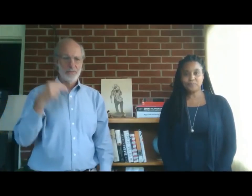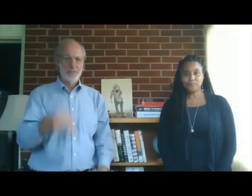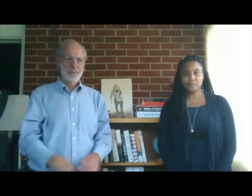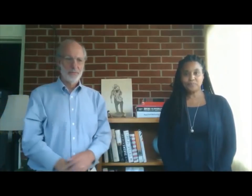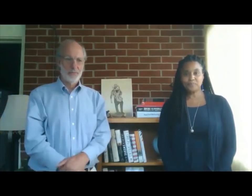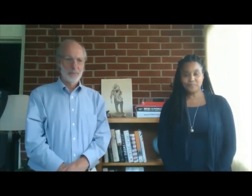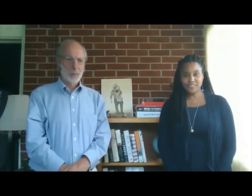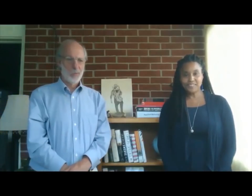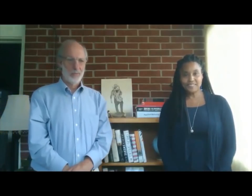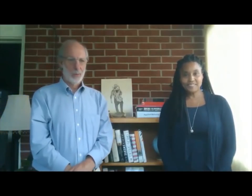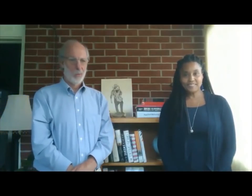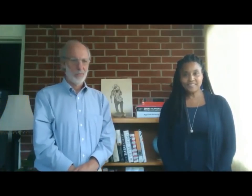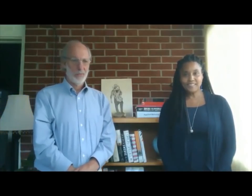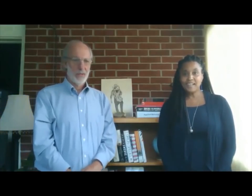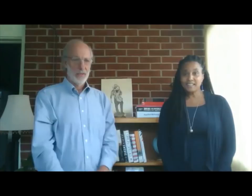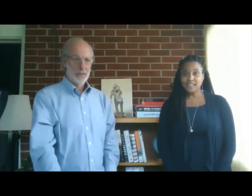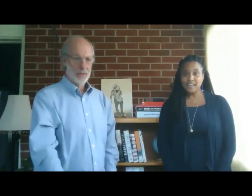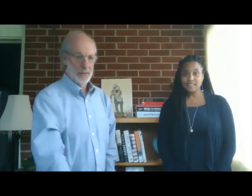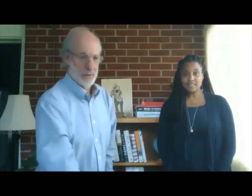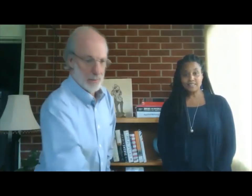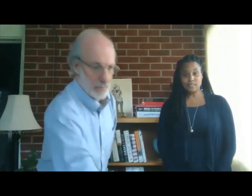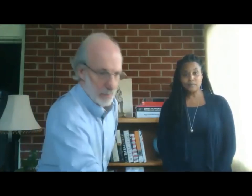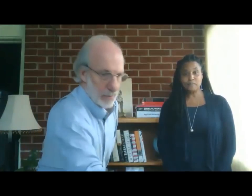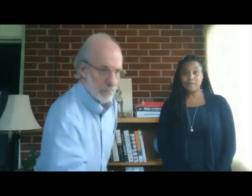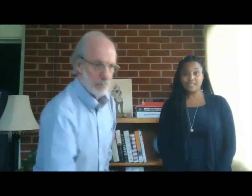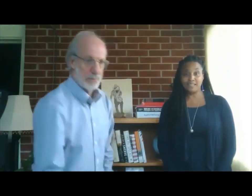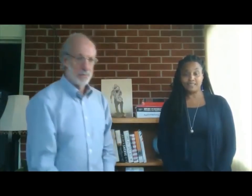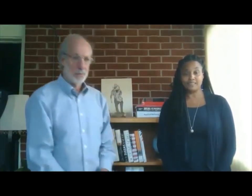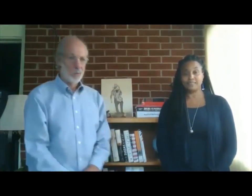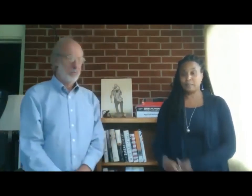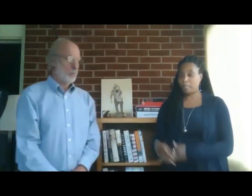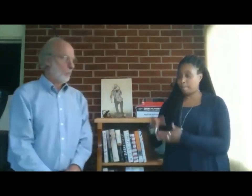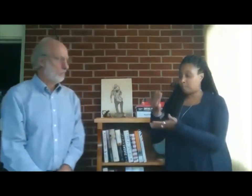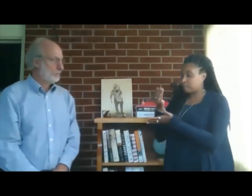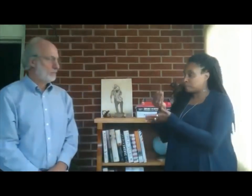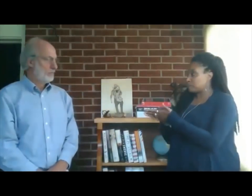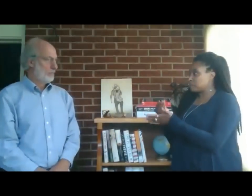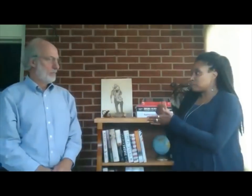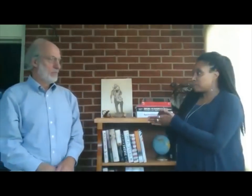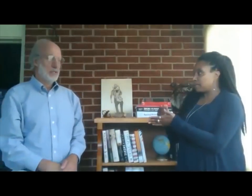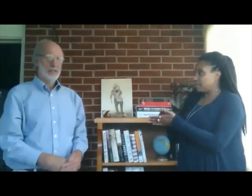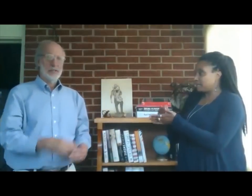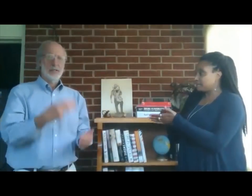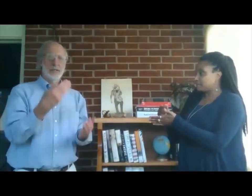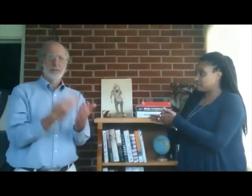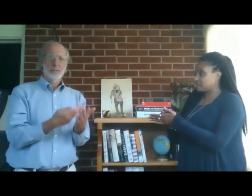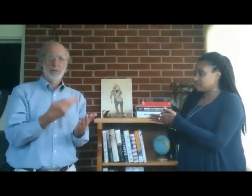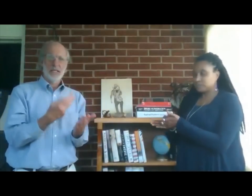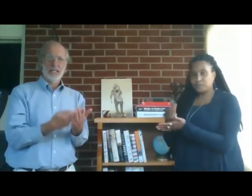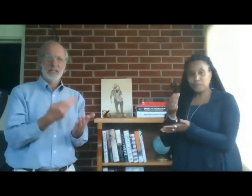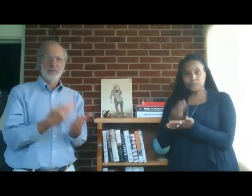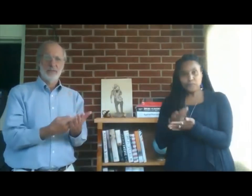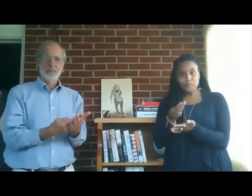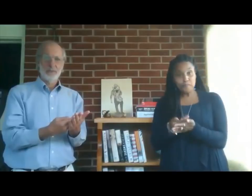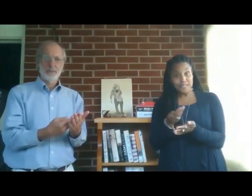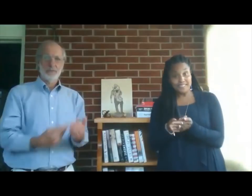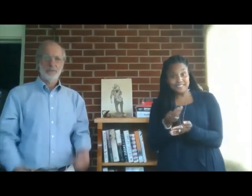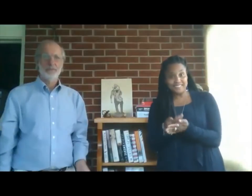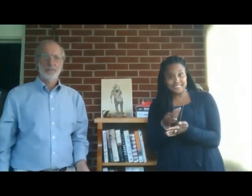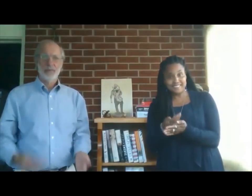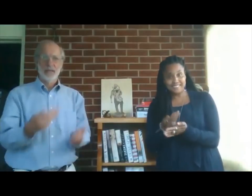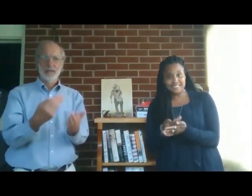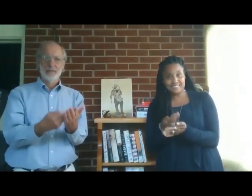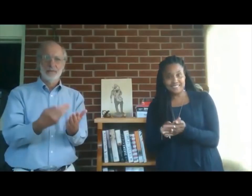Knife. Good. And last is money. Money. Money.